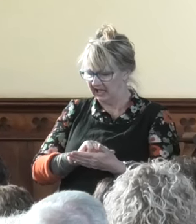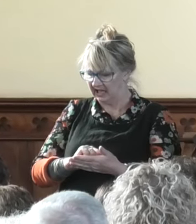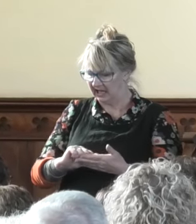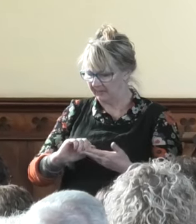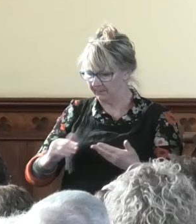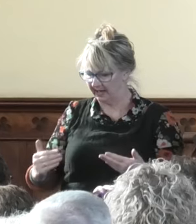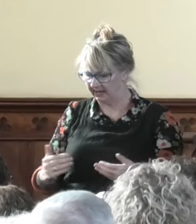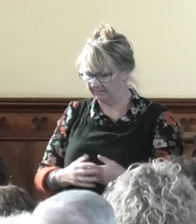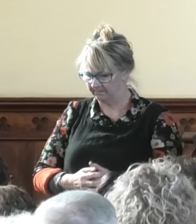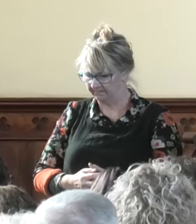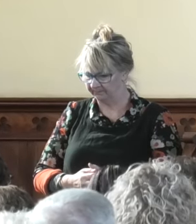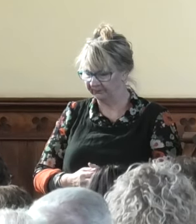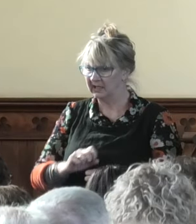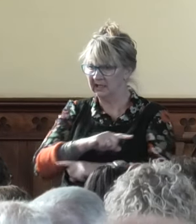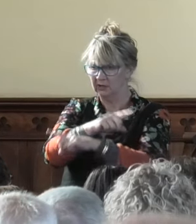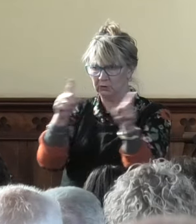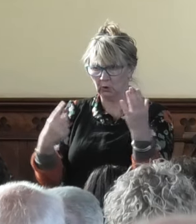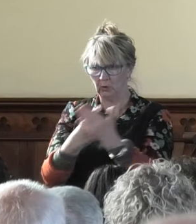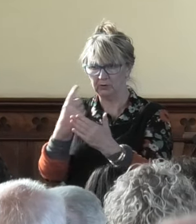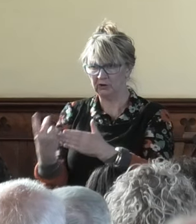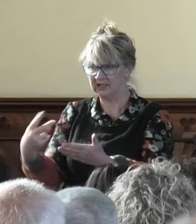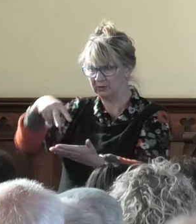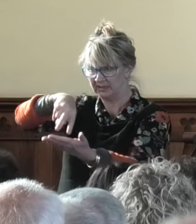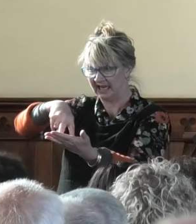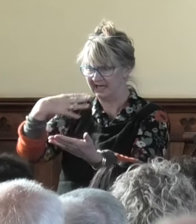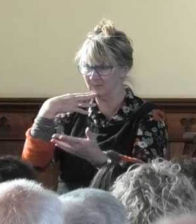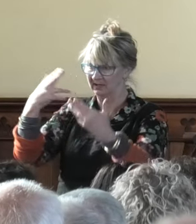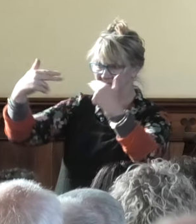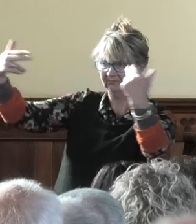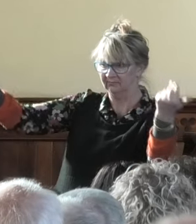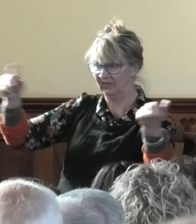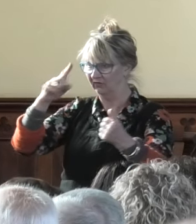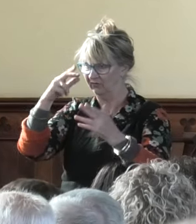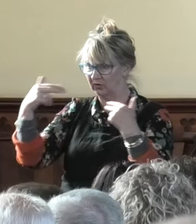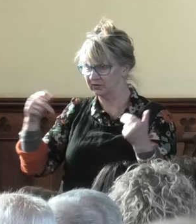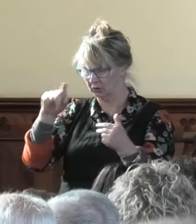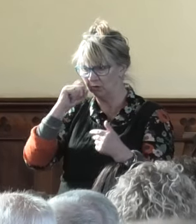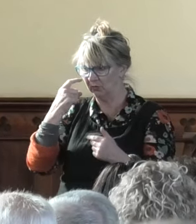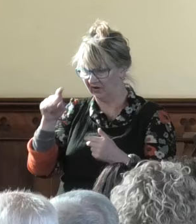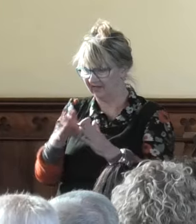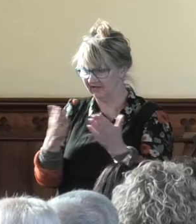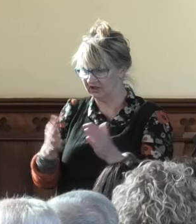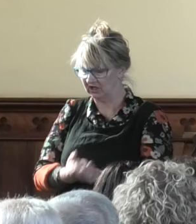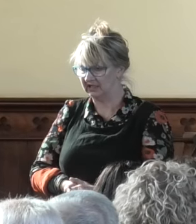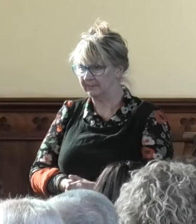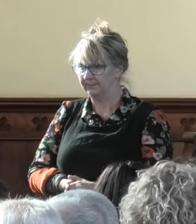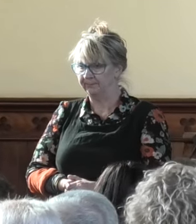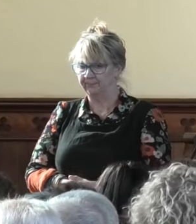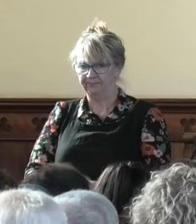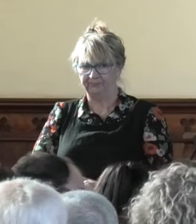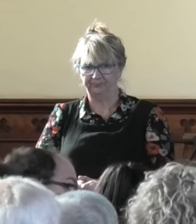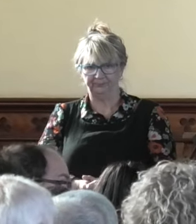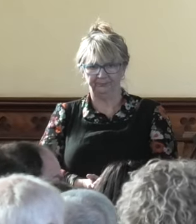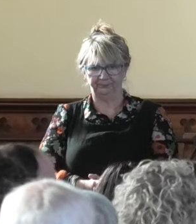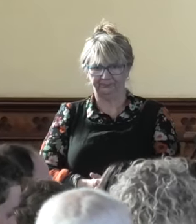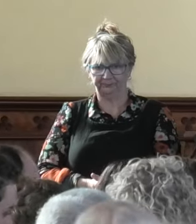So here's your opportunity to shine. I'm going to invite you to stand and sing the first song that you'll find there in the service sheet that you were given on